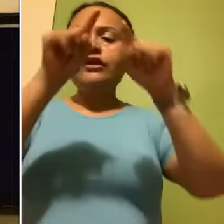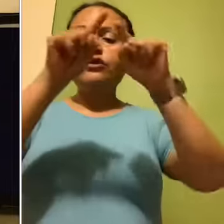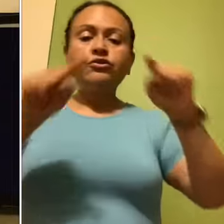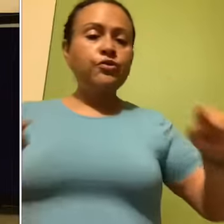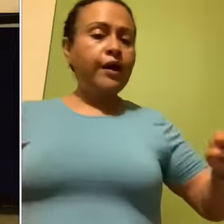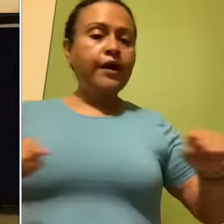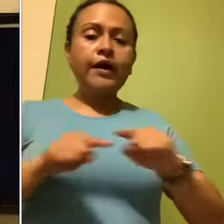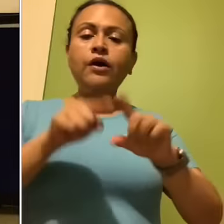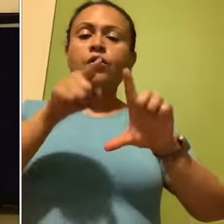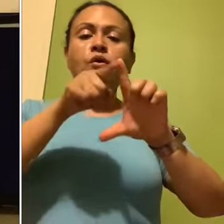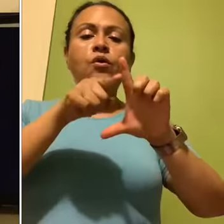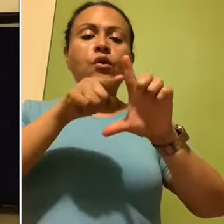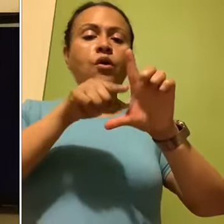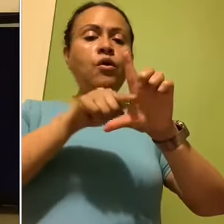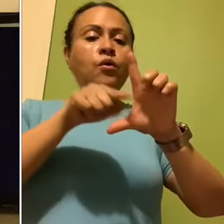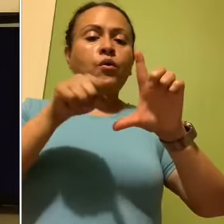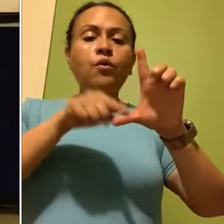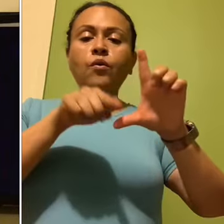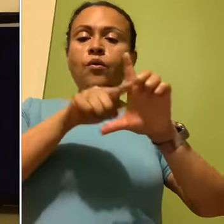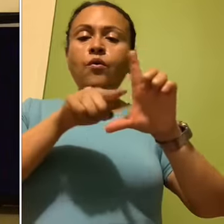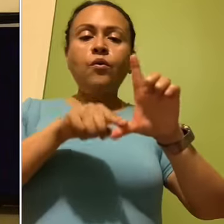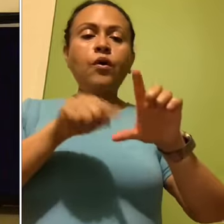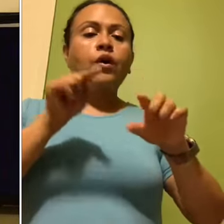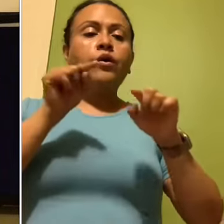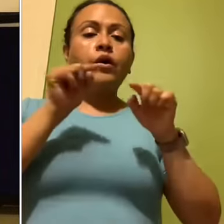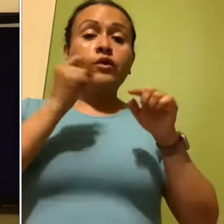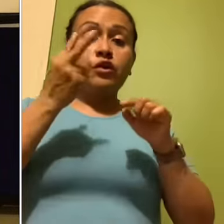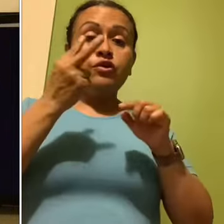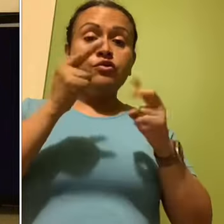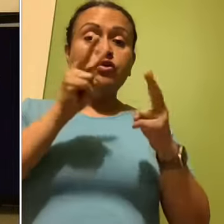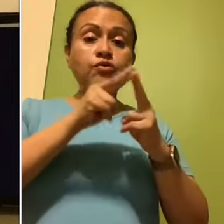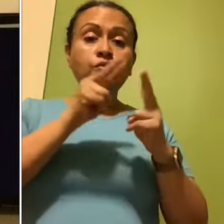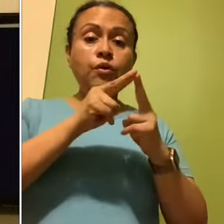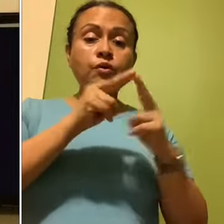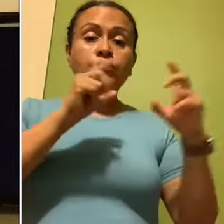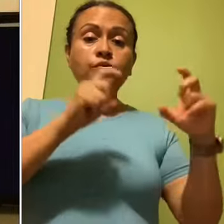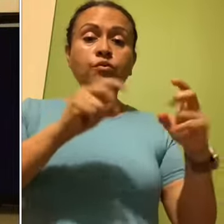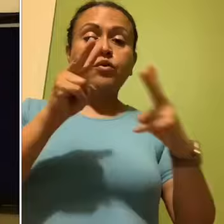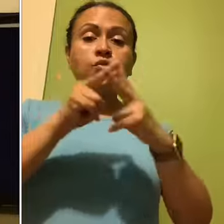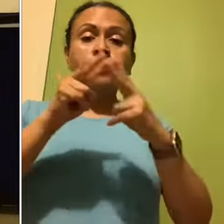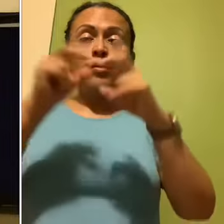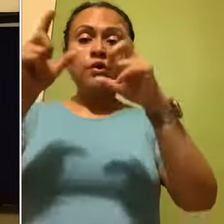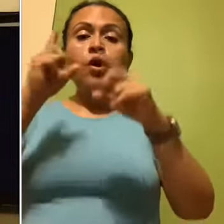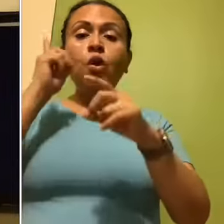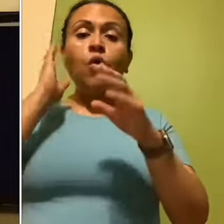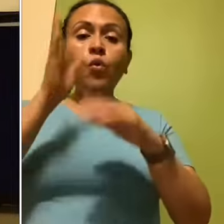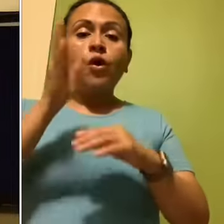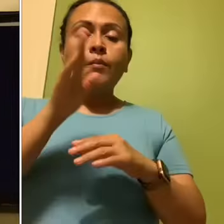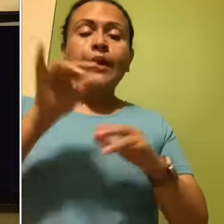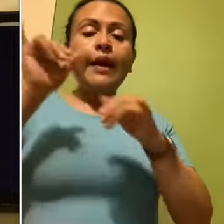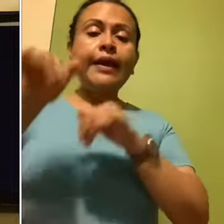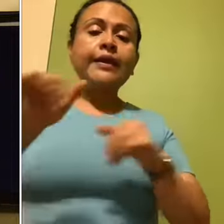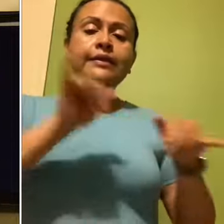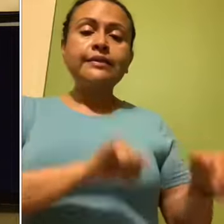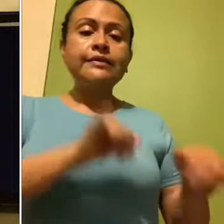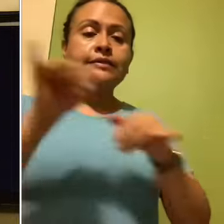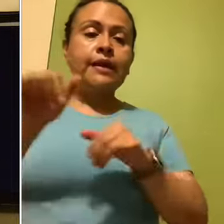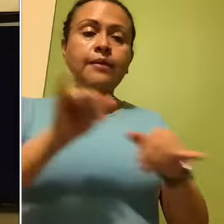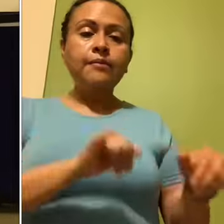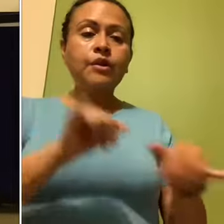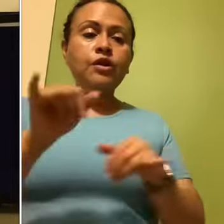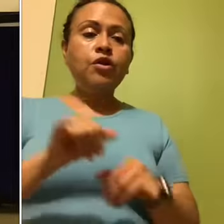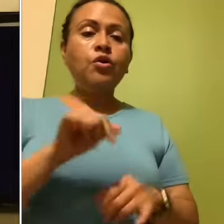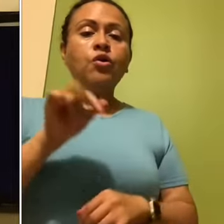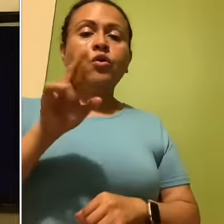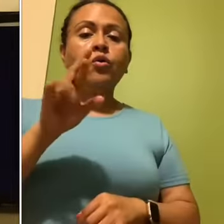because any triangle that you generate, this right triangles that you generate between these 2 points, we've just shown that they are going to be